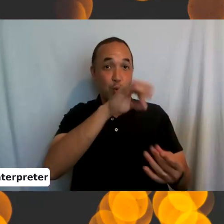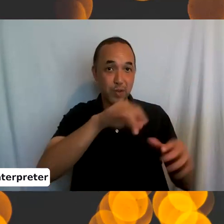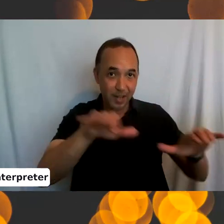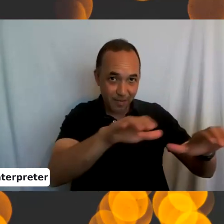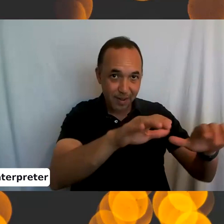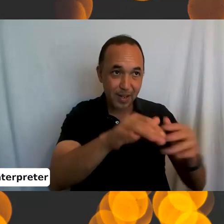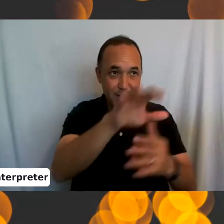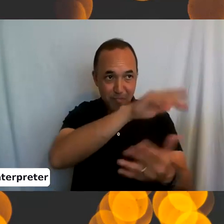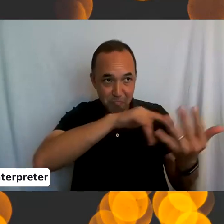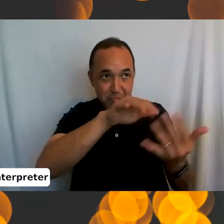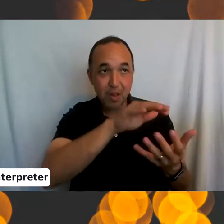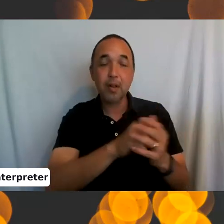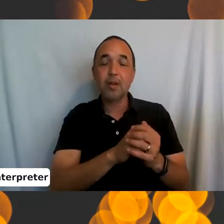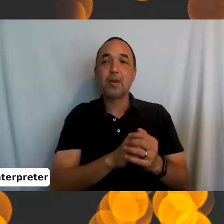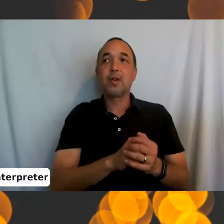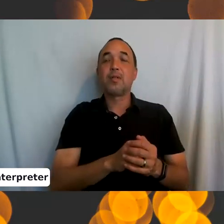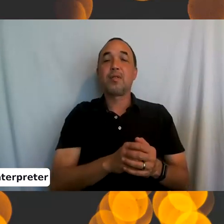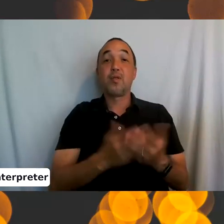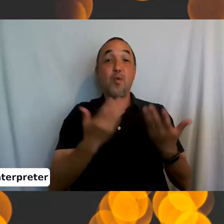some high-level history is there for you.